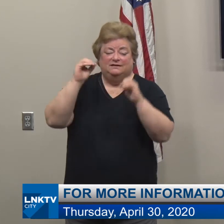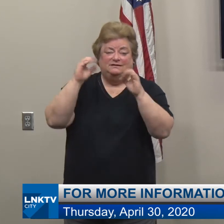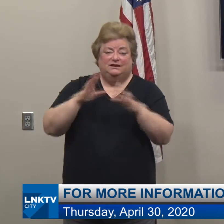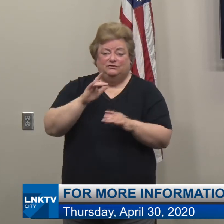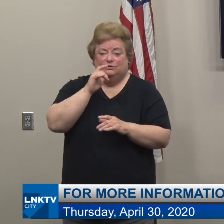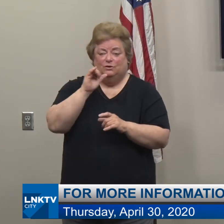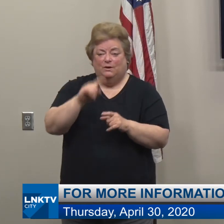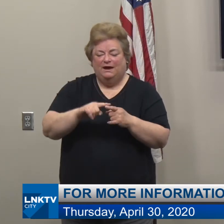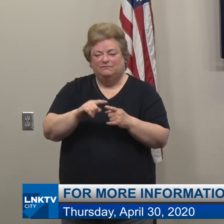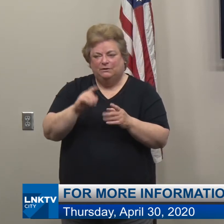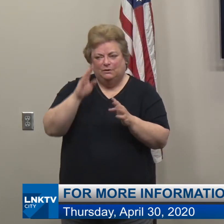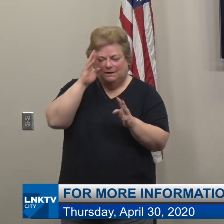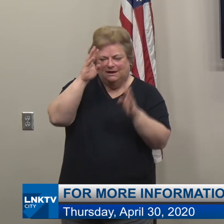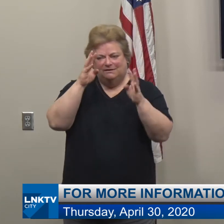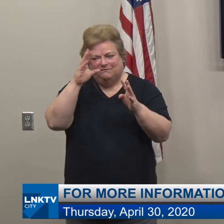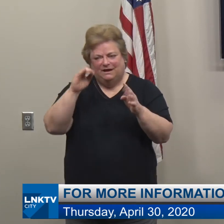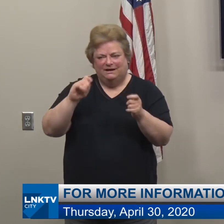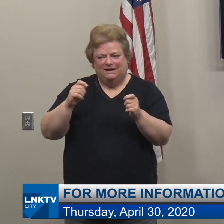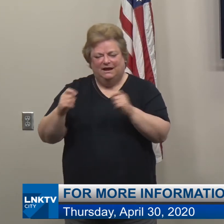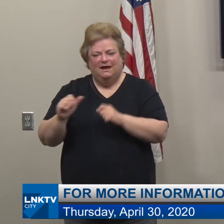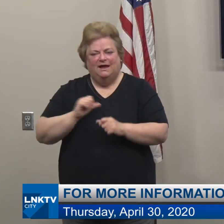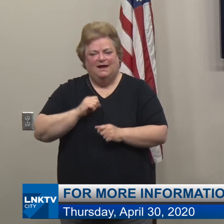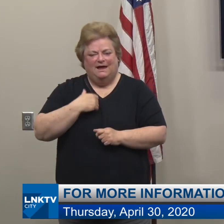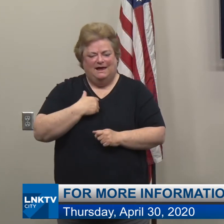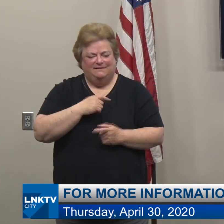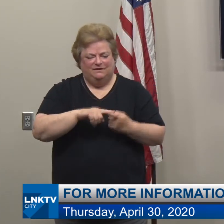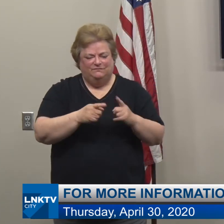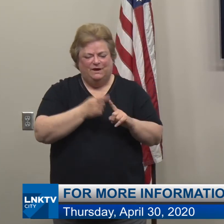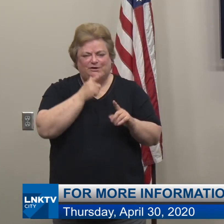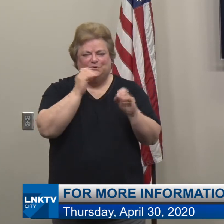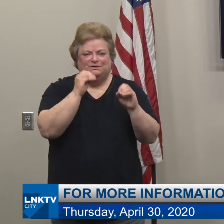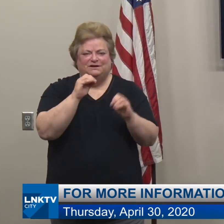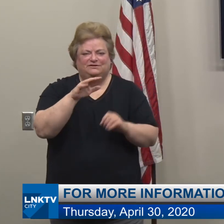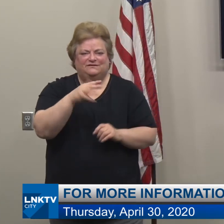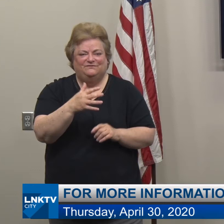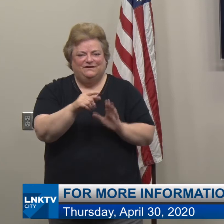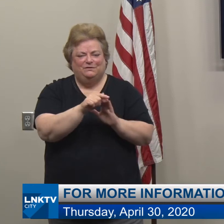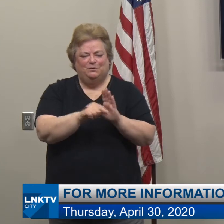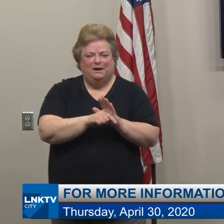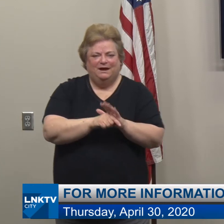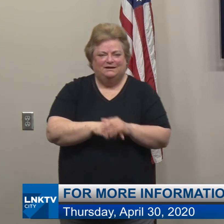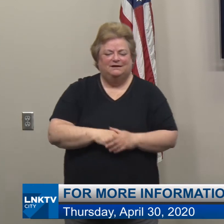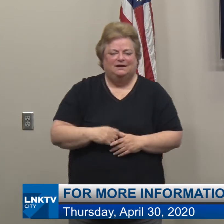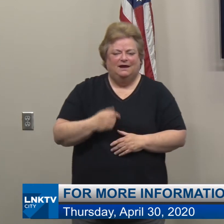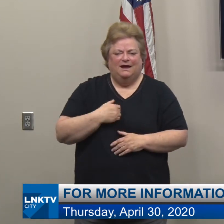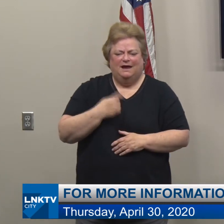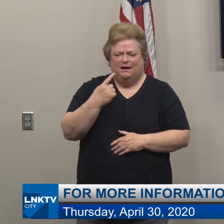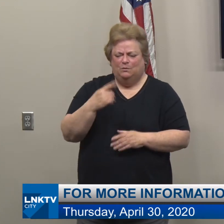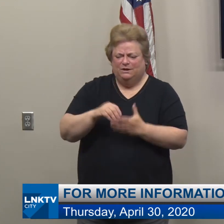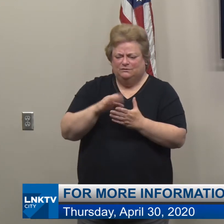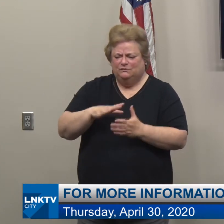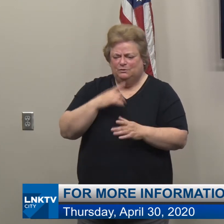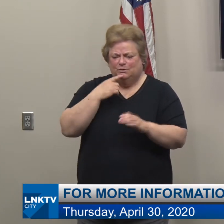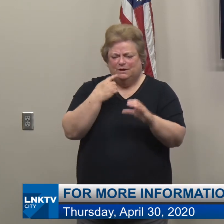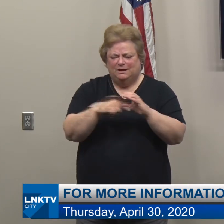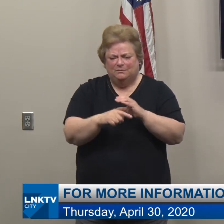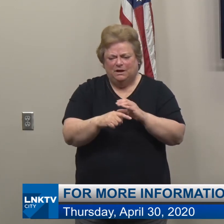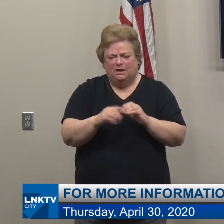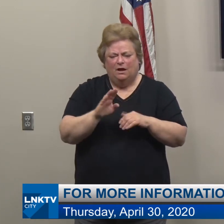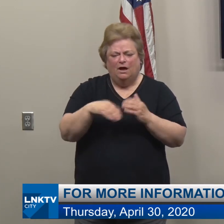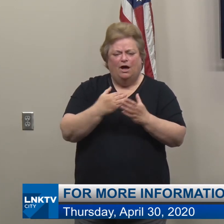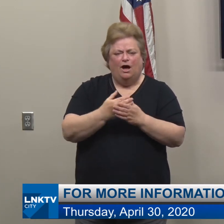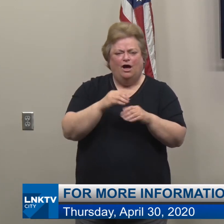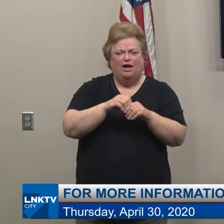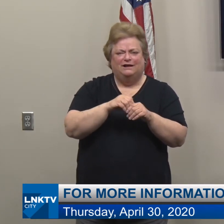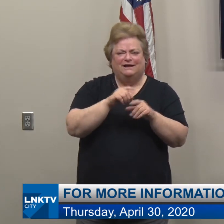to innovate and adapt. I know I have a friend who teaches 5th grade, and she had to student who emailed her a message all in the subject line.